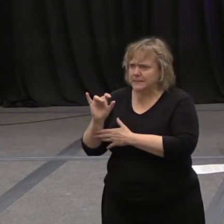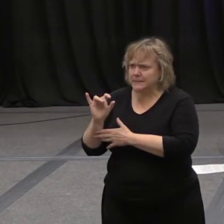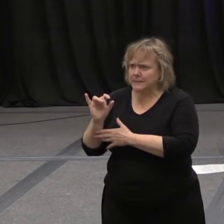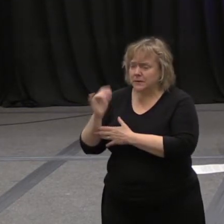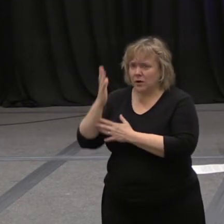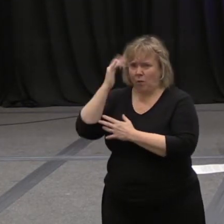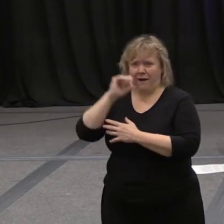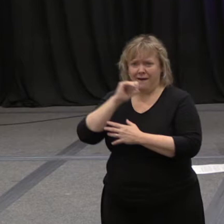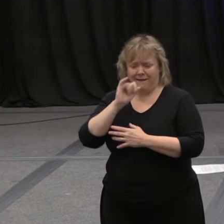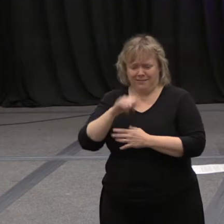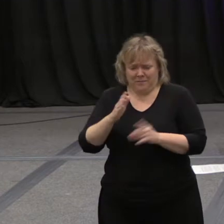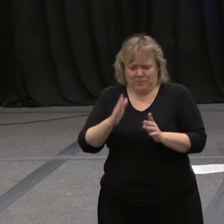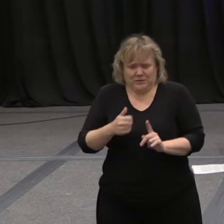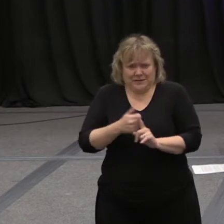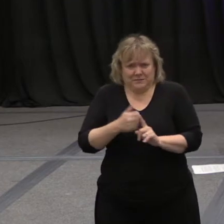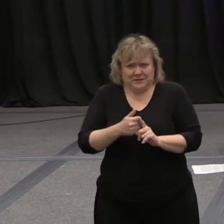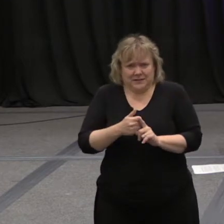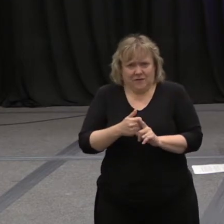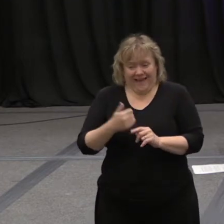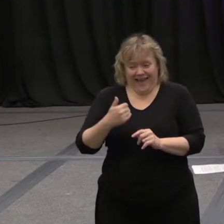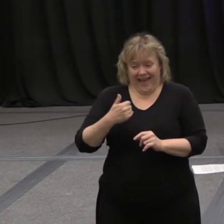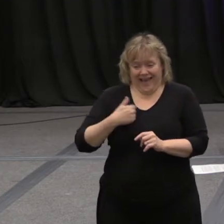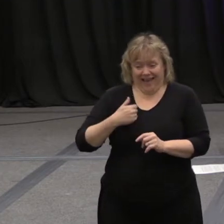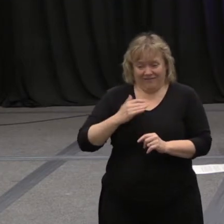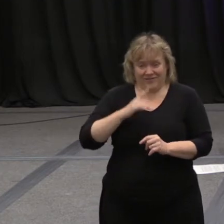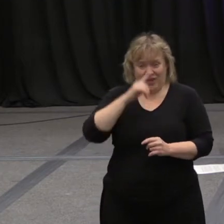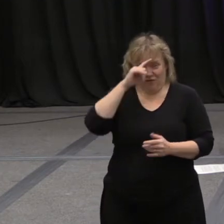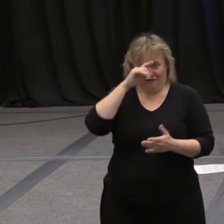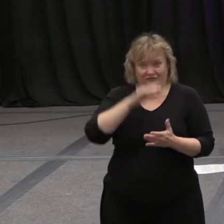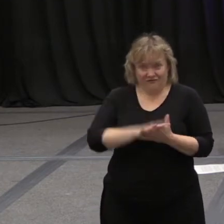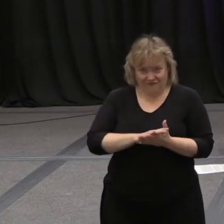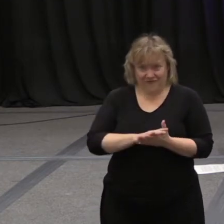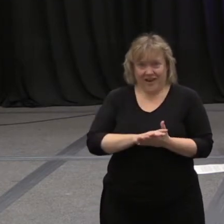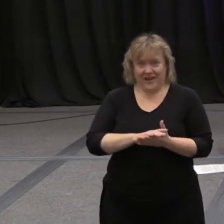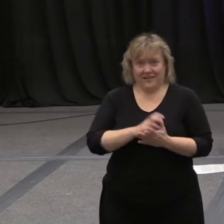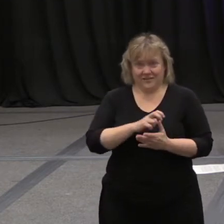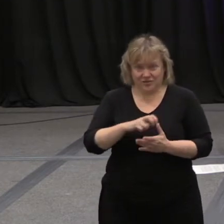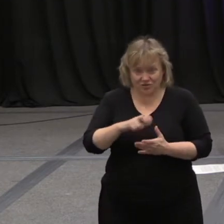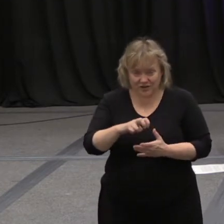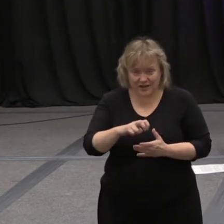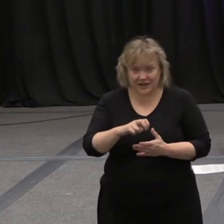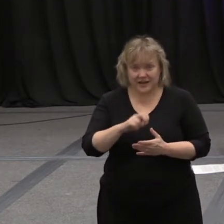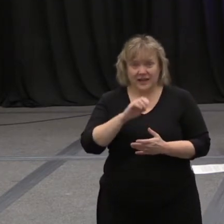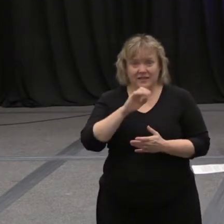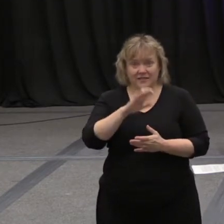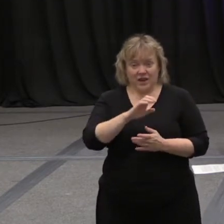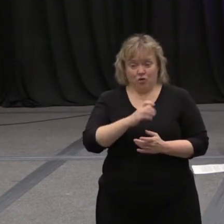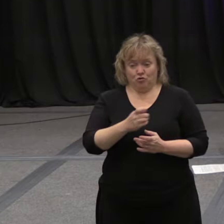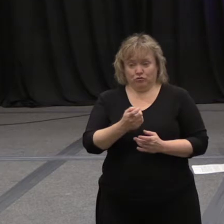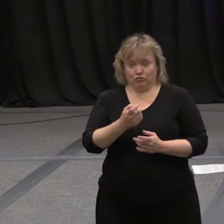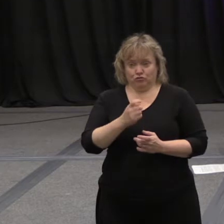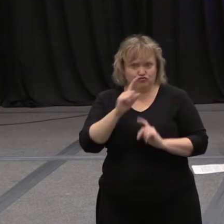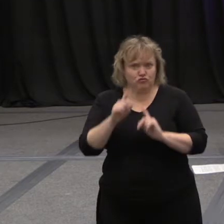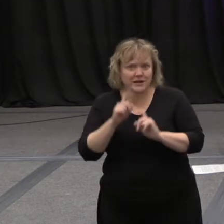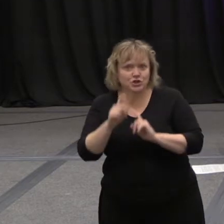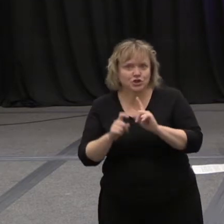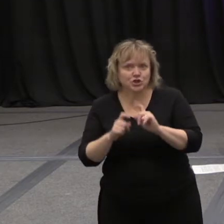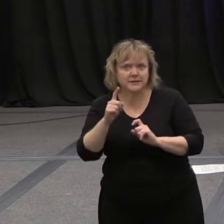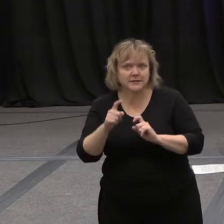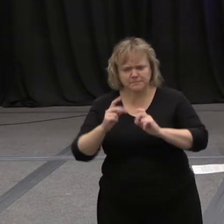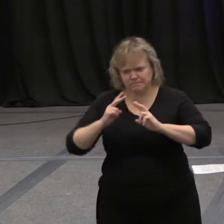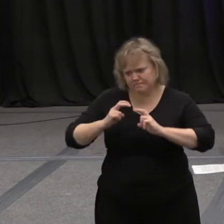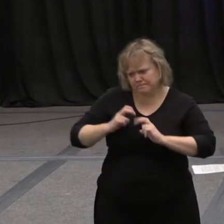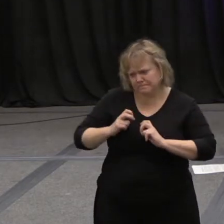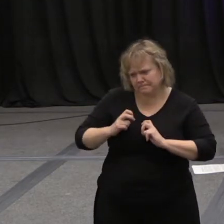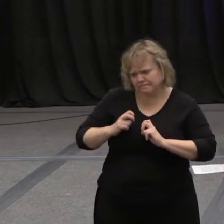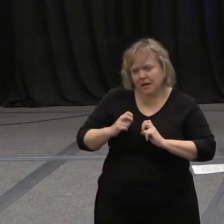bringing with them their faith journey and their questions and, well, what is it that authentically connects me to the divine? And then